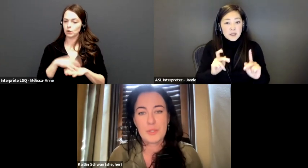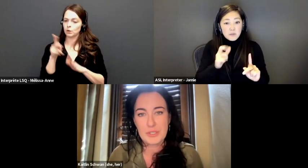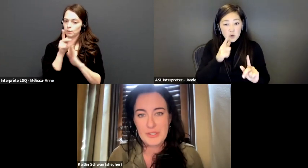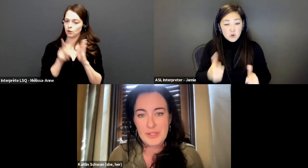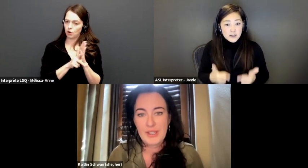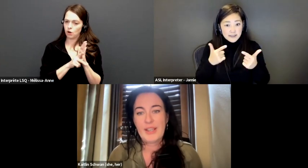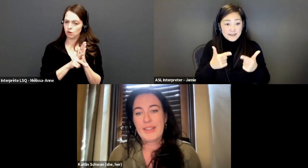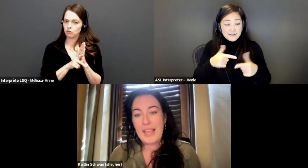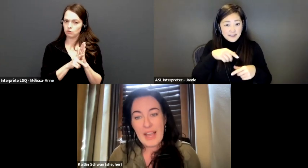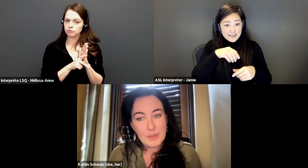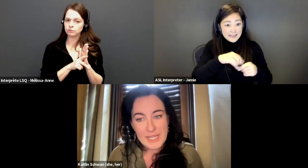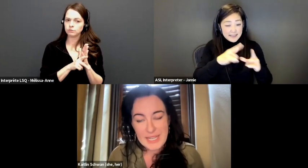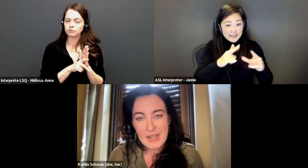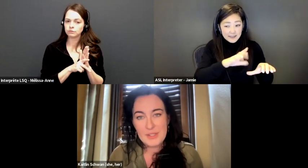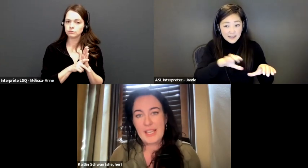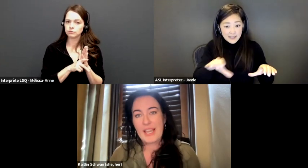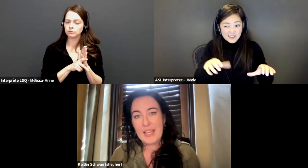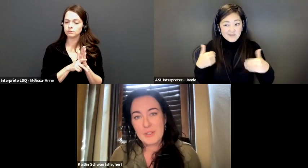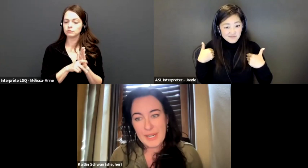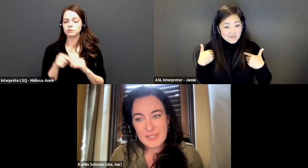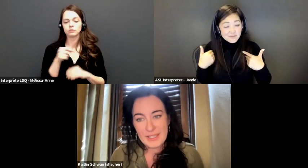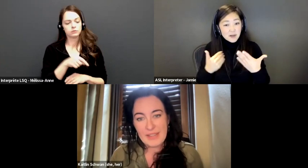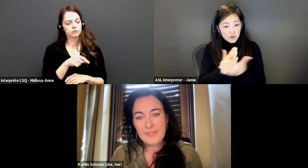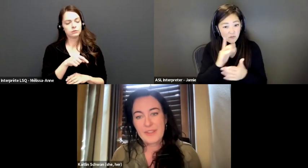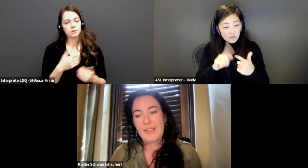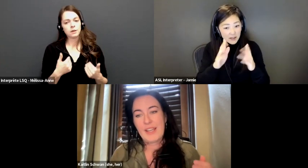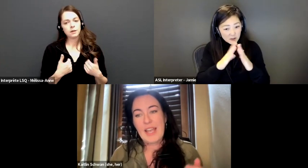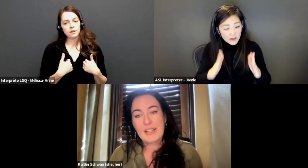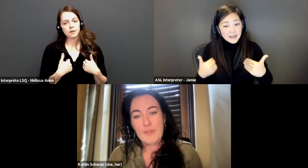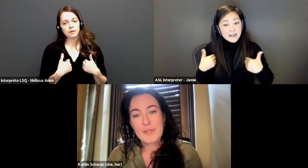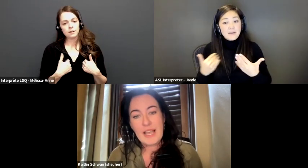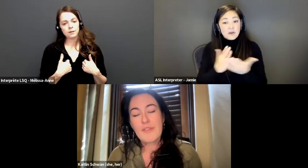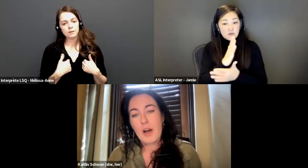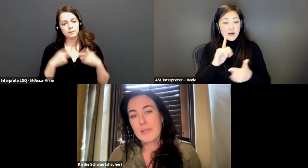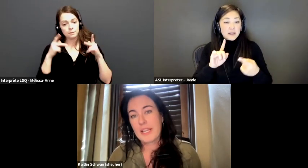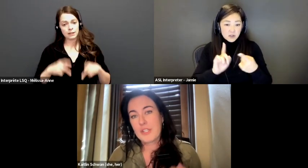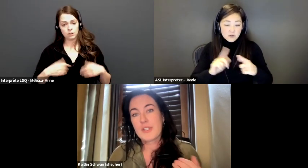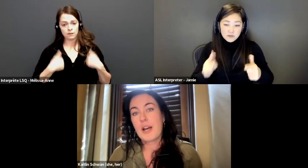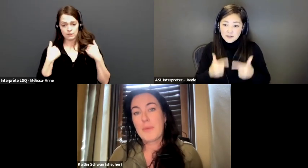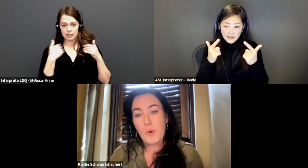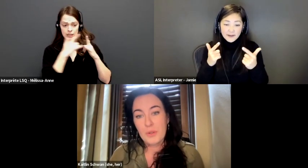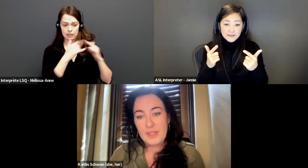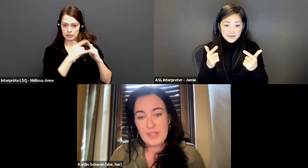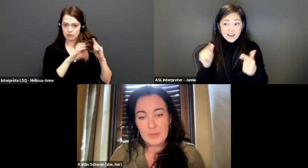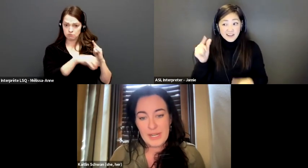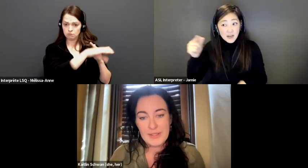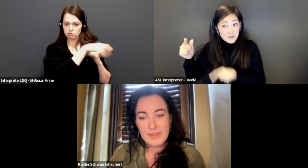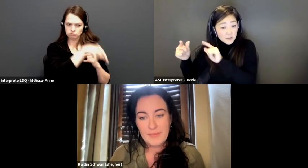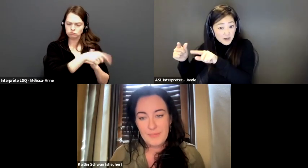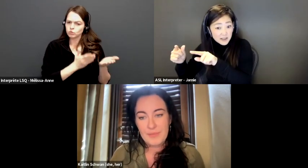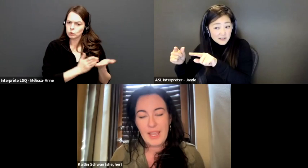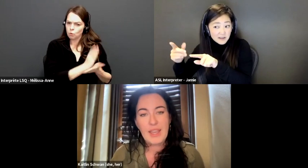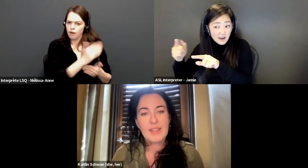rights holders. They have a right to housing and a right to life, and governments have obligations to uphold their